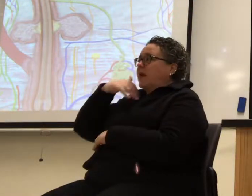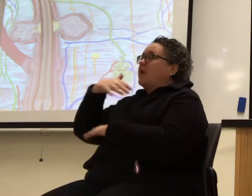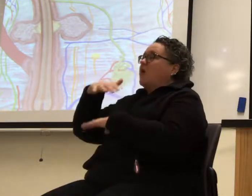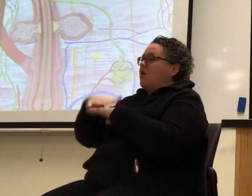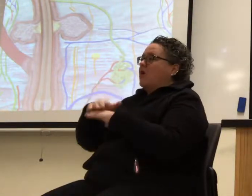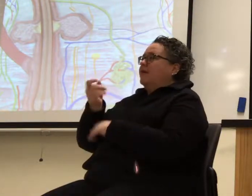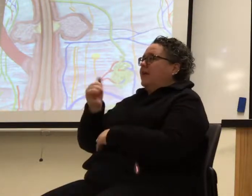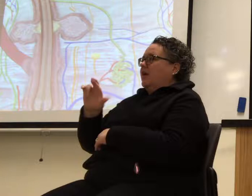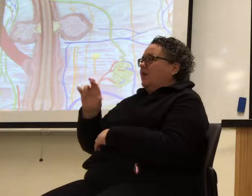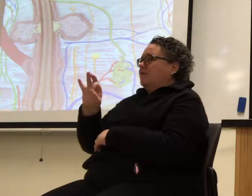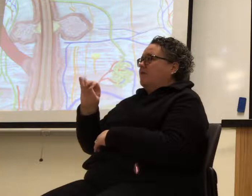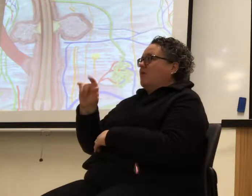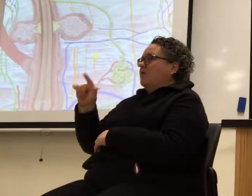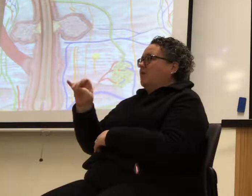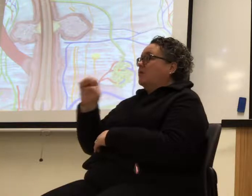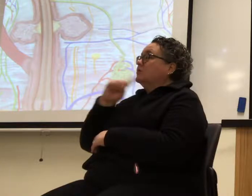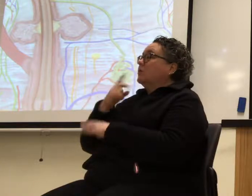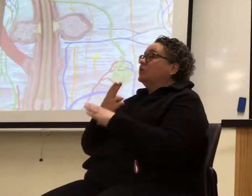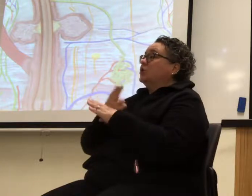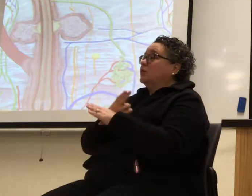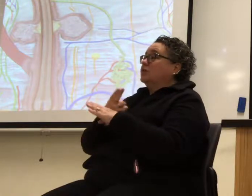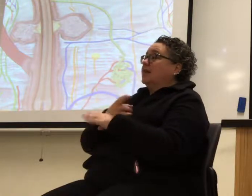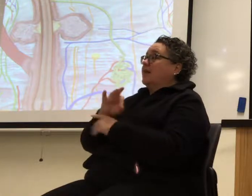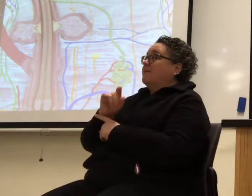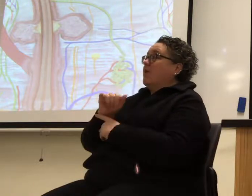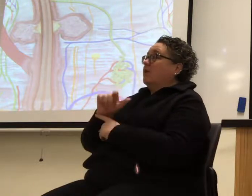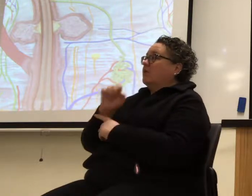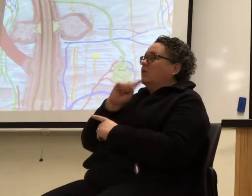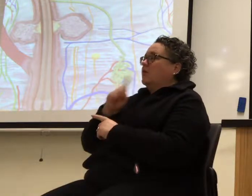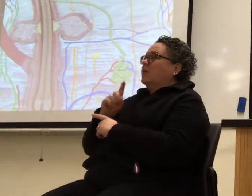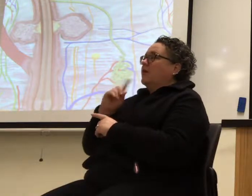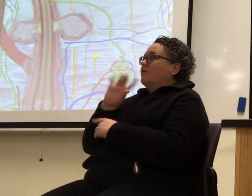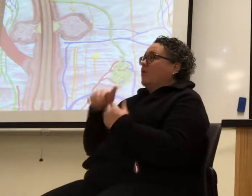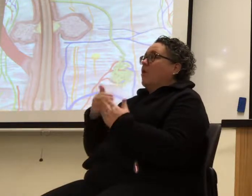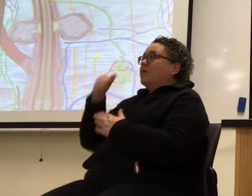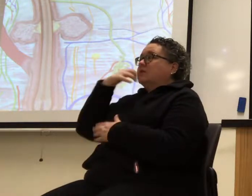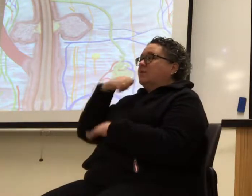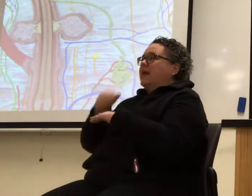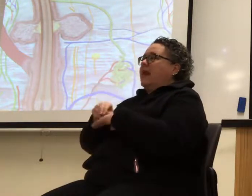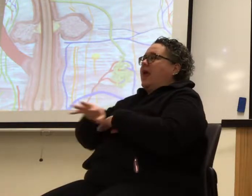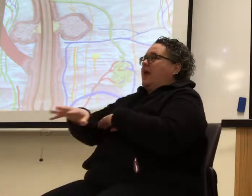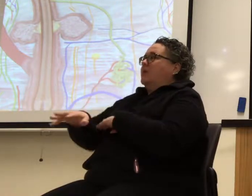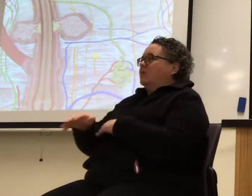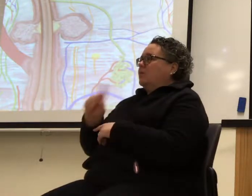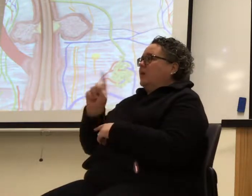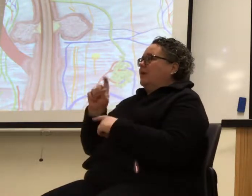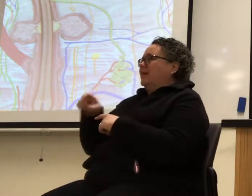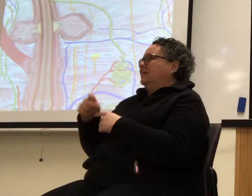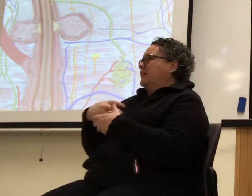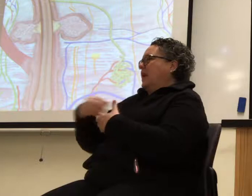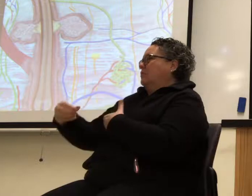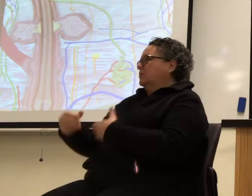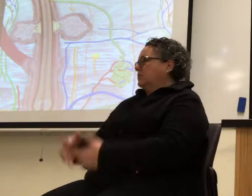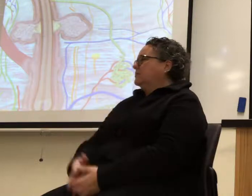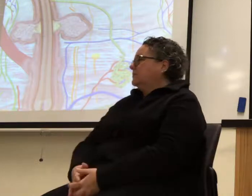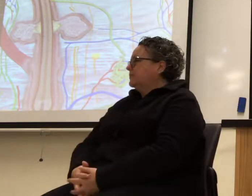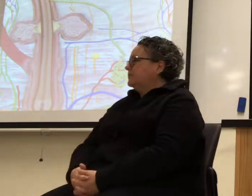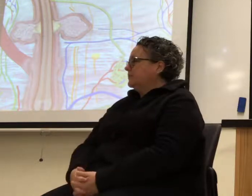onto the hair follicle. So it's using the hair follicle to get the sweat to where it needs to go.